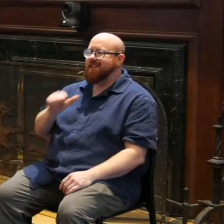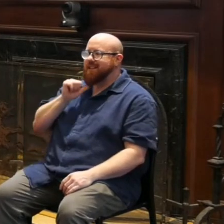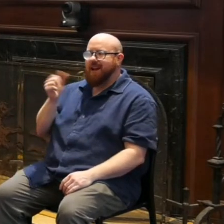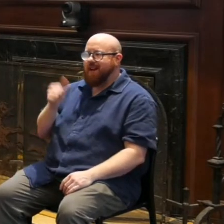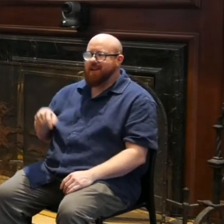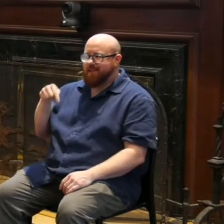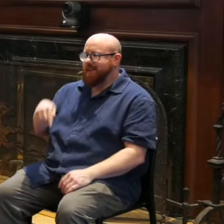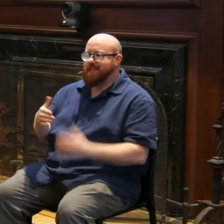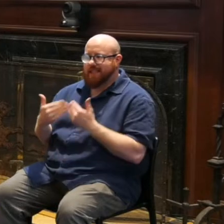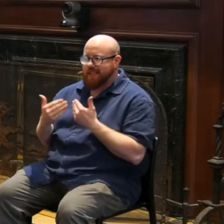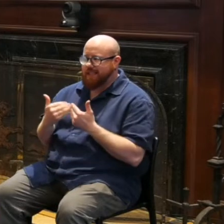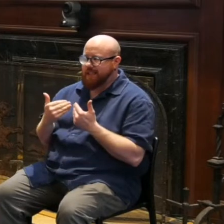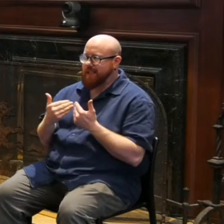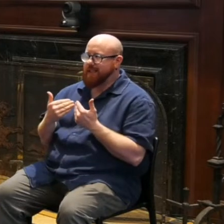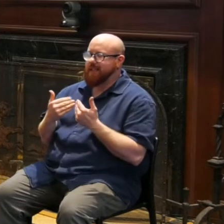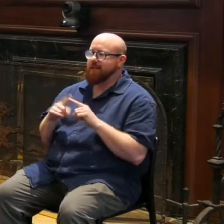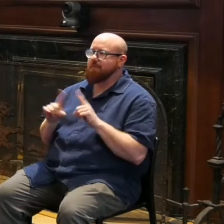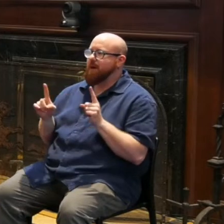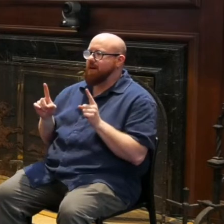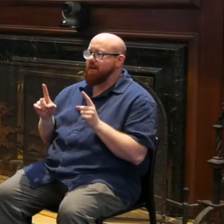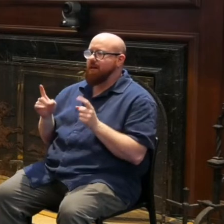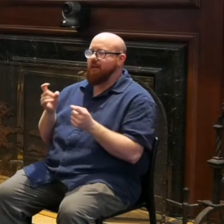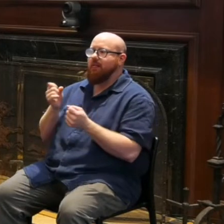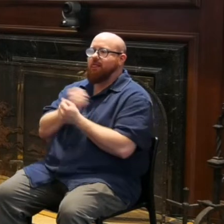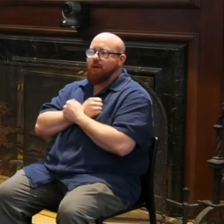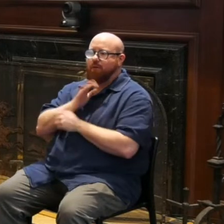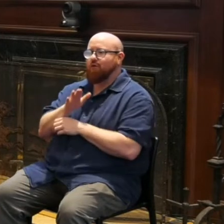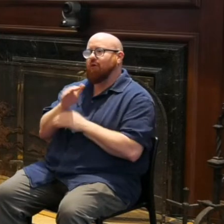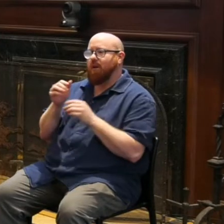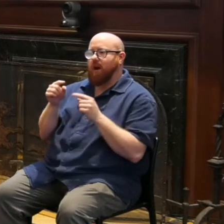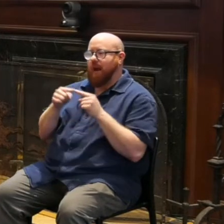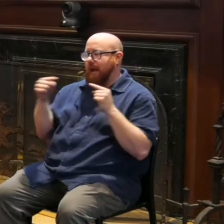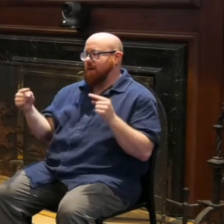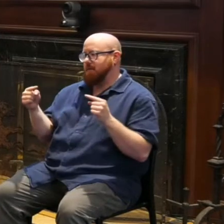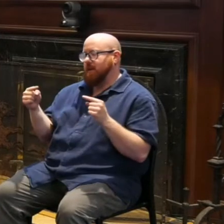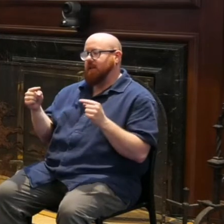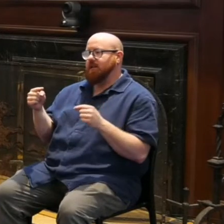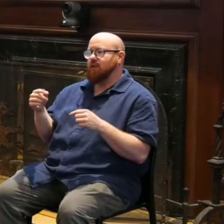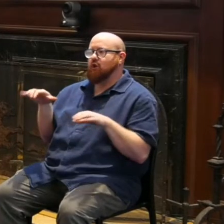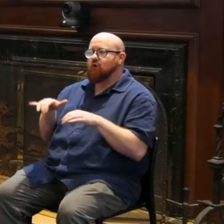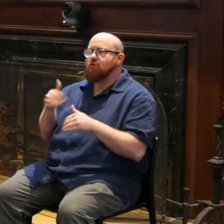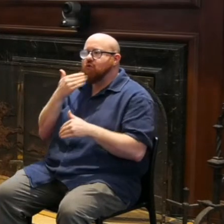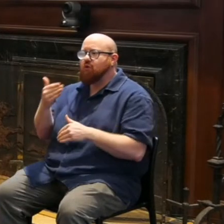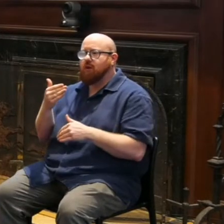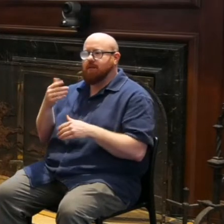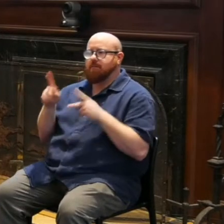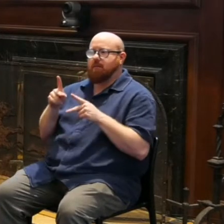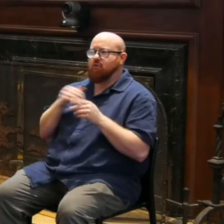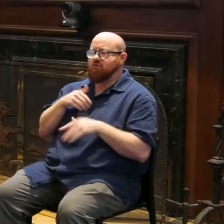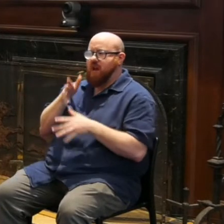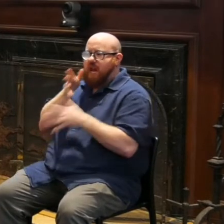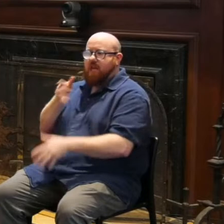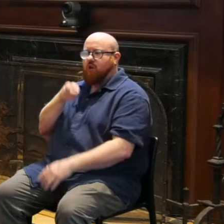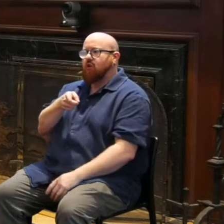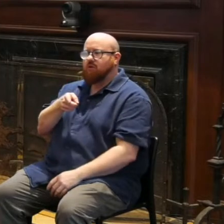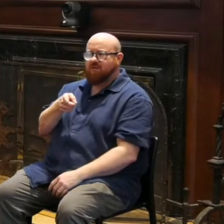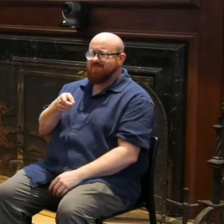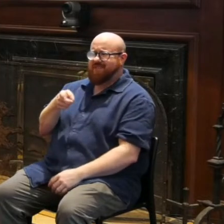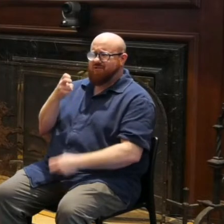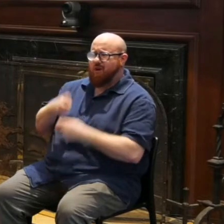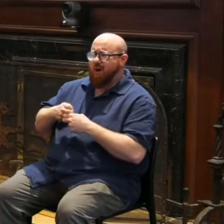Not that any of this is easy, but love your enemies, do good to those who hate you, has to be his toughest bequest to